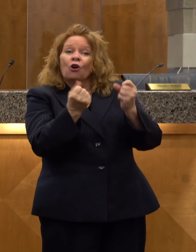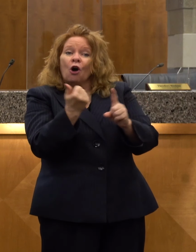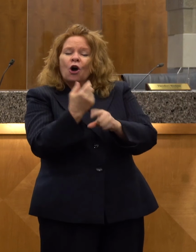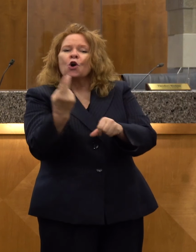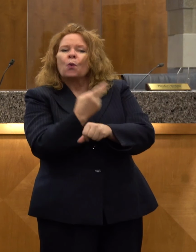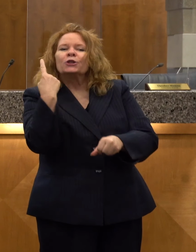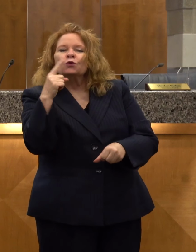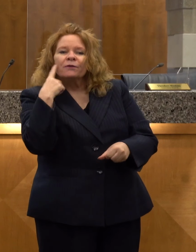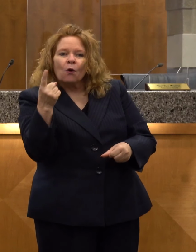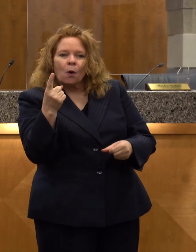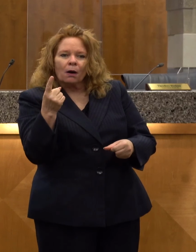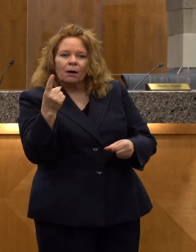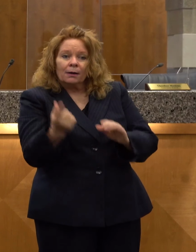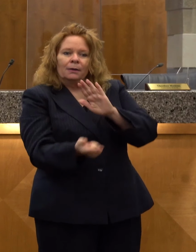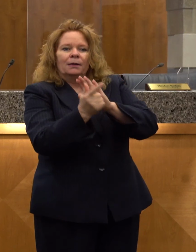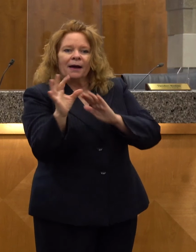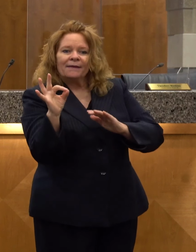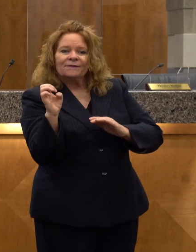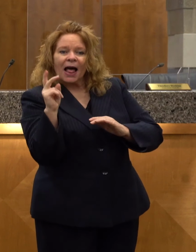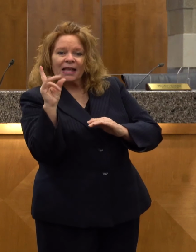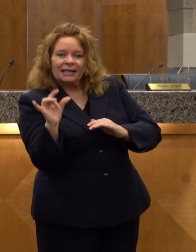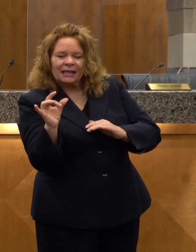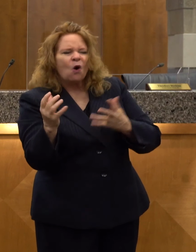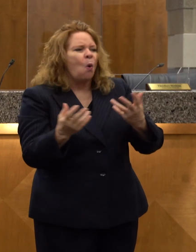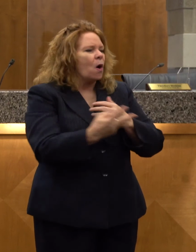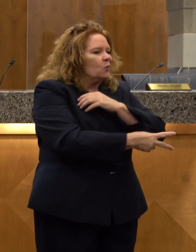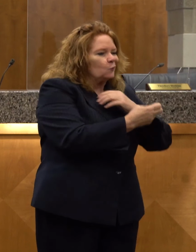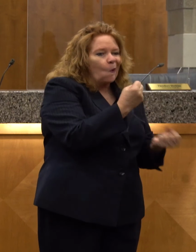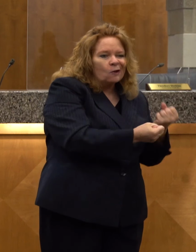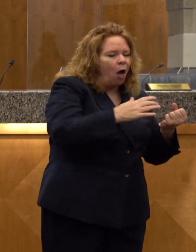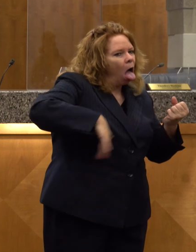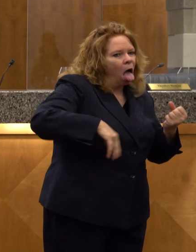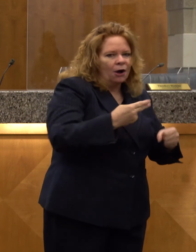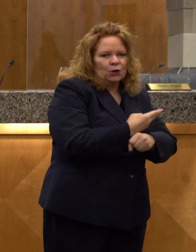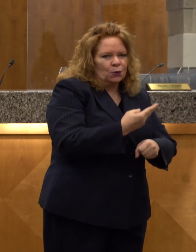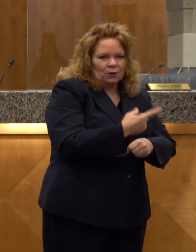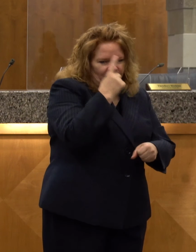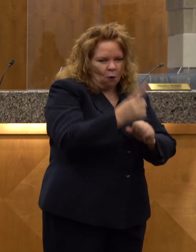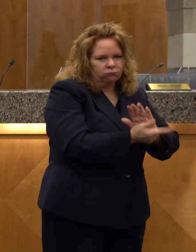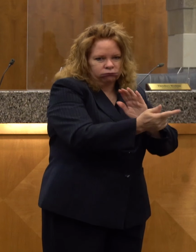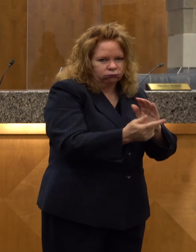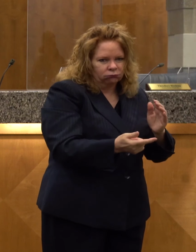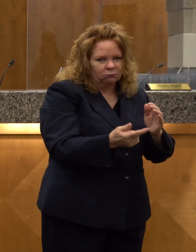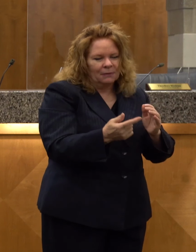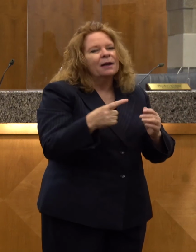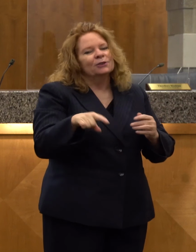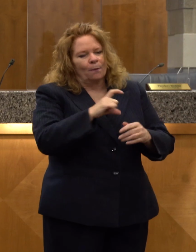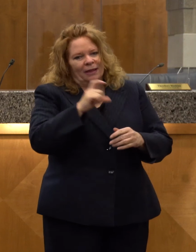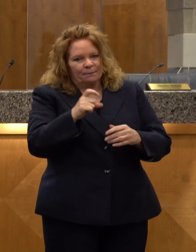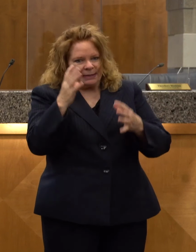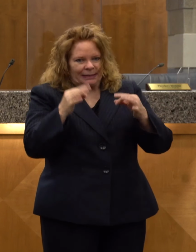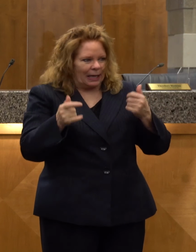used in a felony, or whether it's a stolen car that hasn't yet been used in a felony. And they have to make those decisions